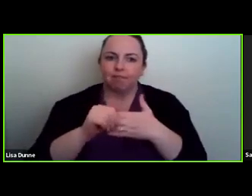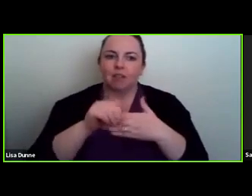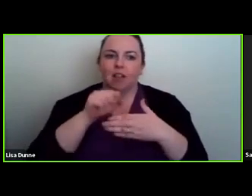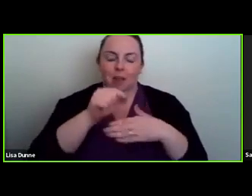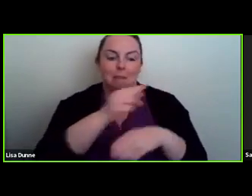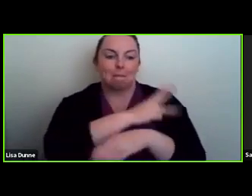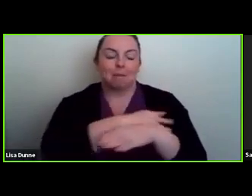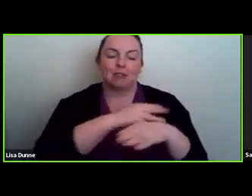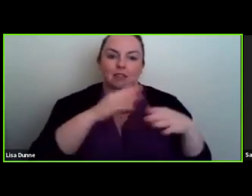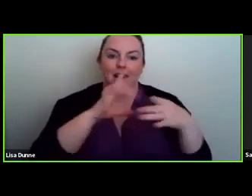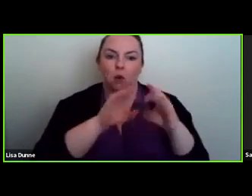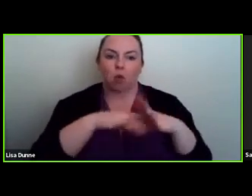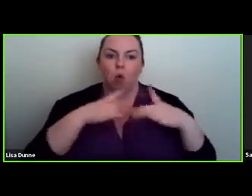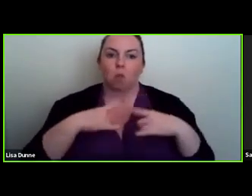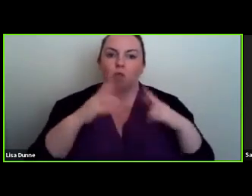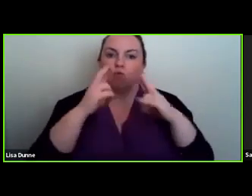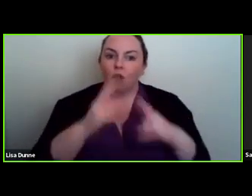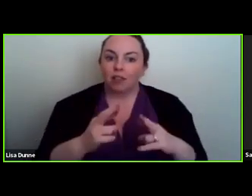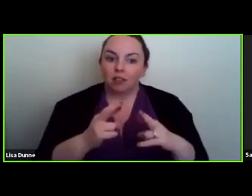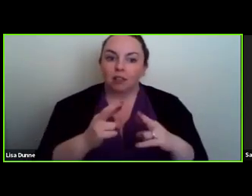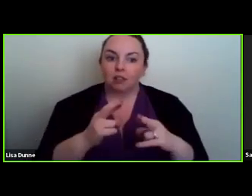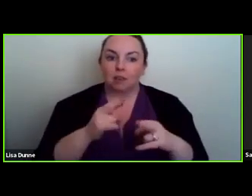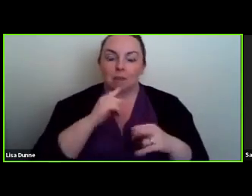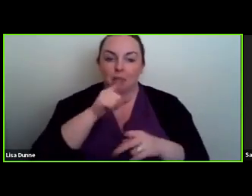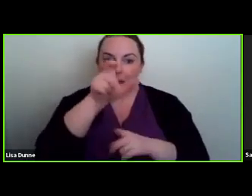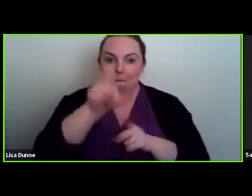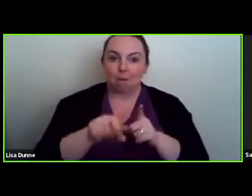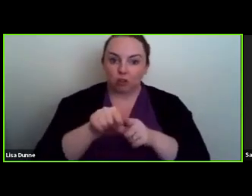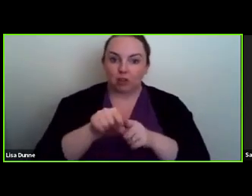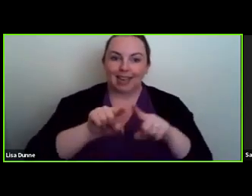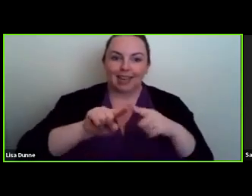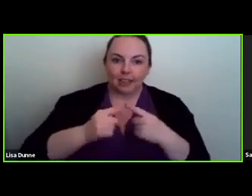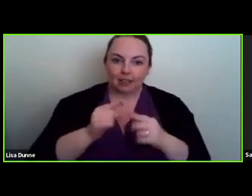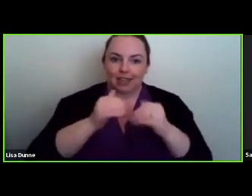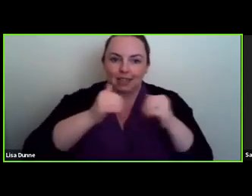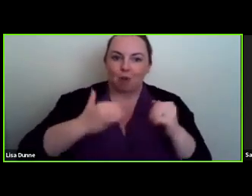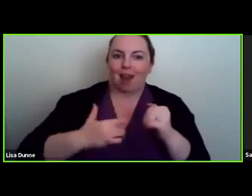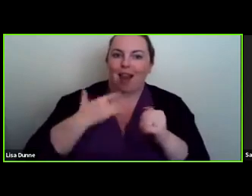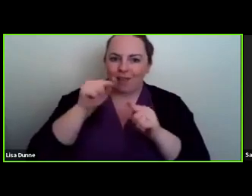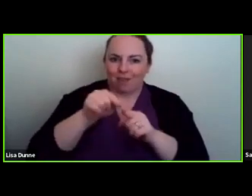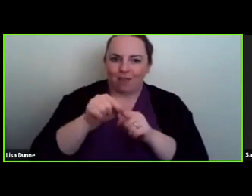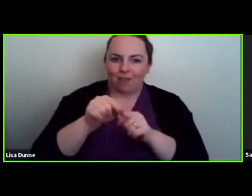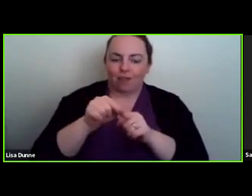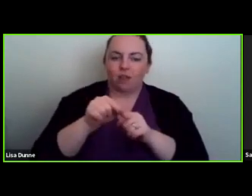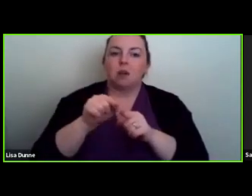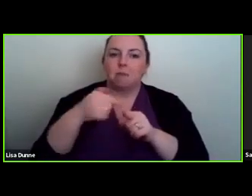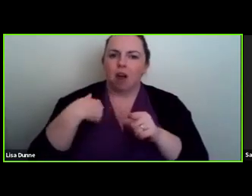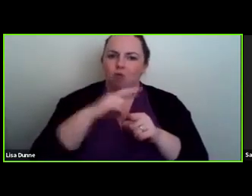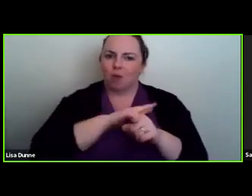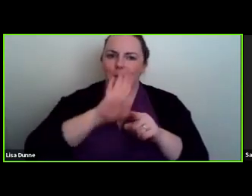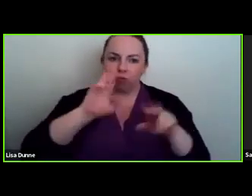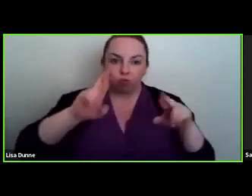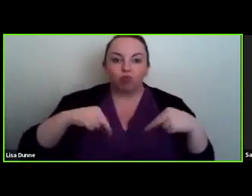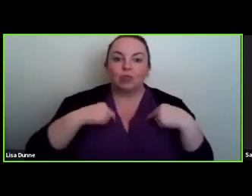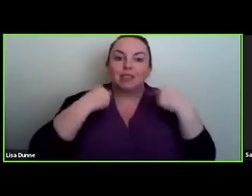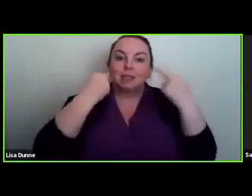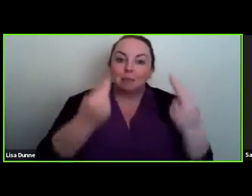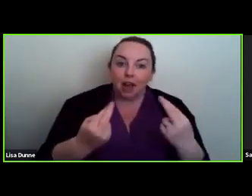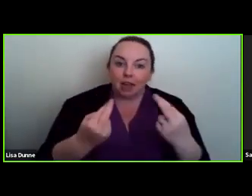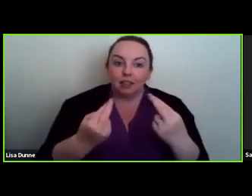rights is actually the life itself, the person being alive. And so we really have to respect